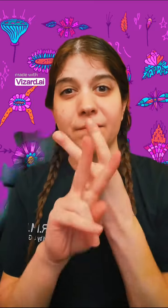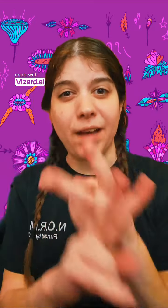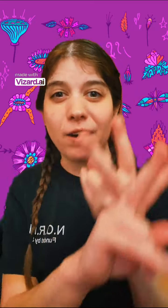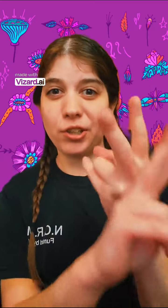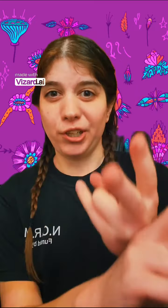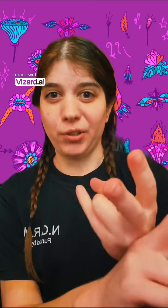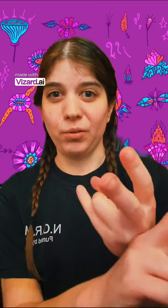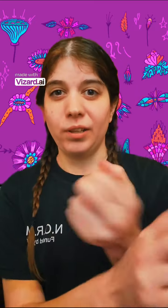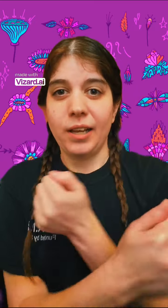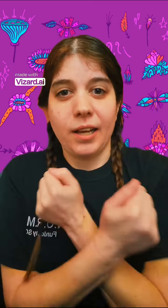value